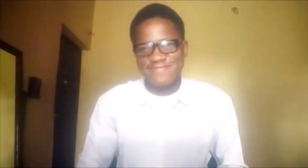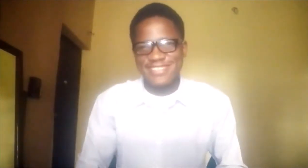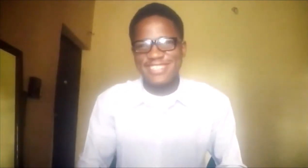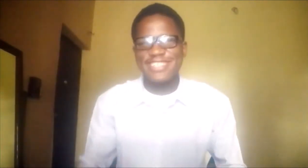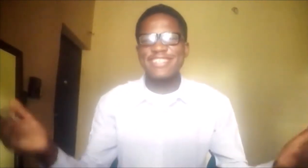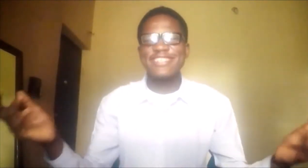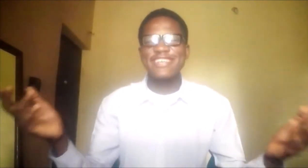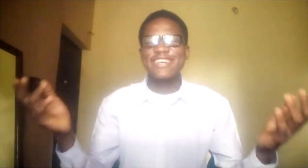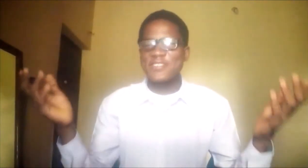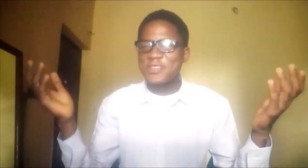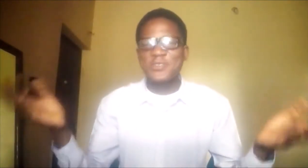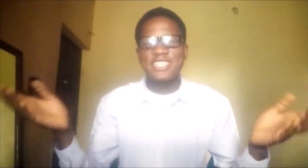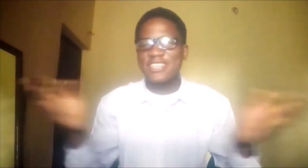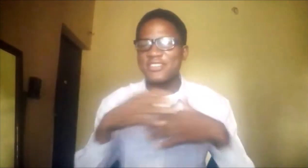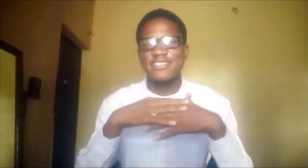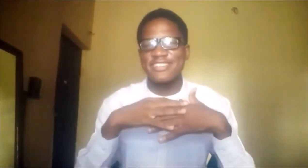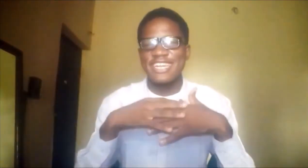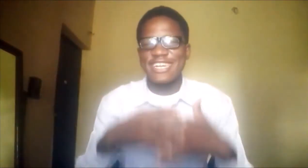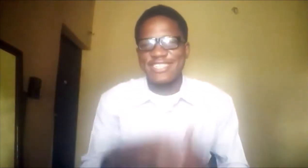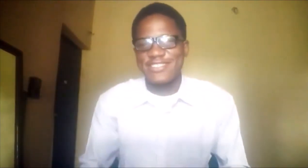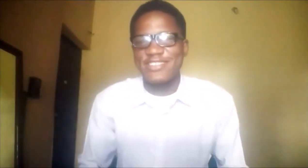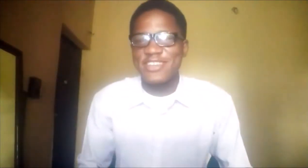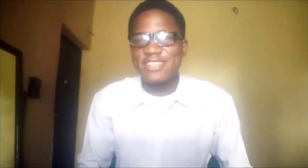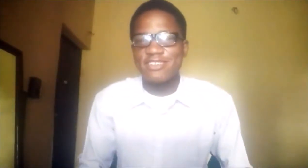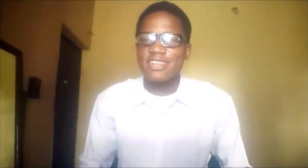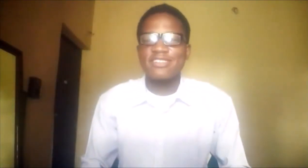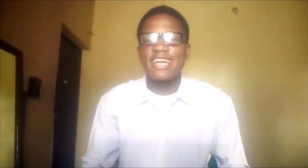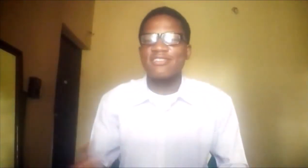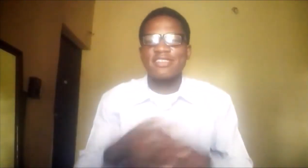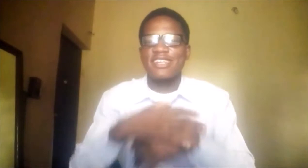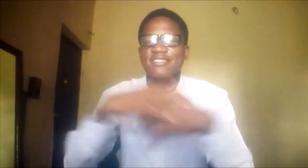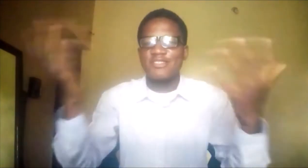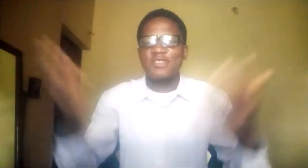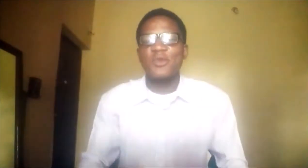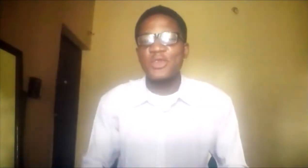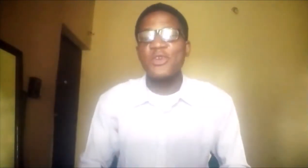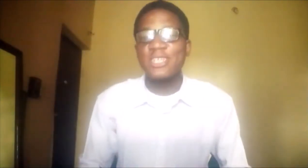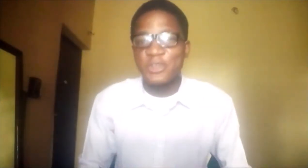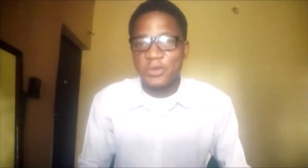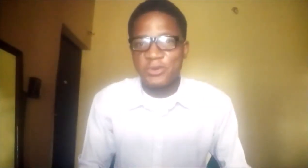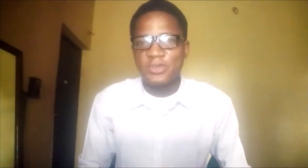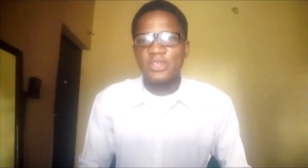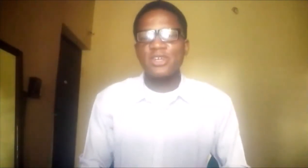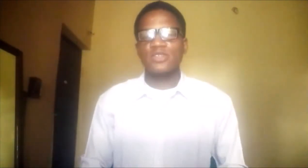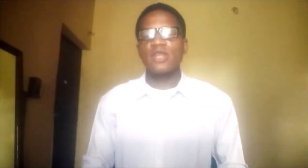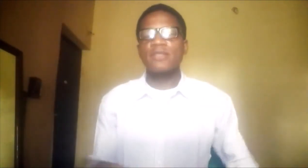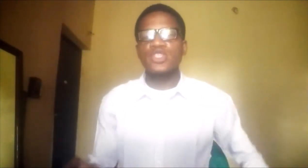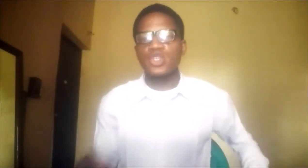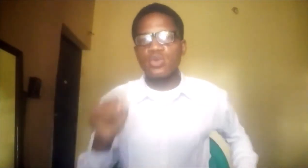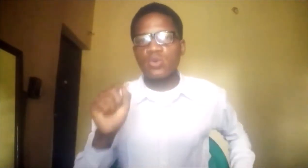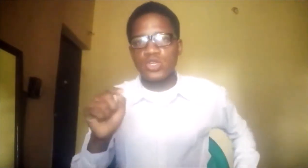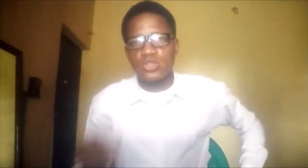See this? So these ones are just you can just add this one as what you already know. Okay, so let me show you what you don't